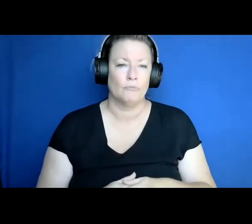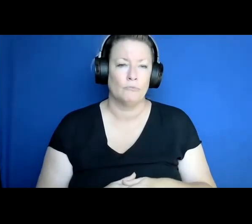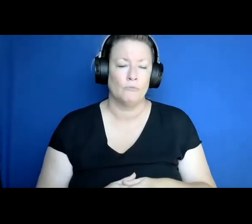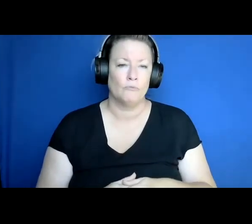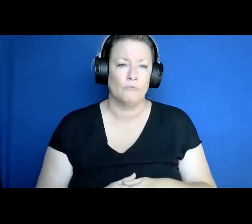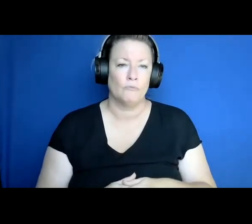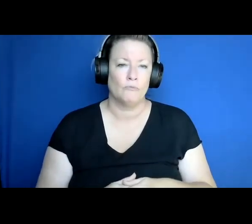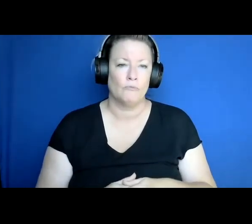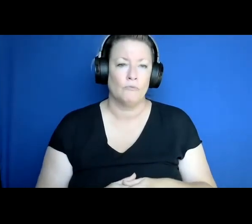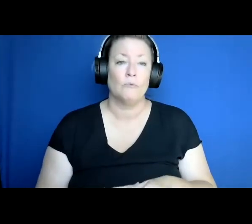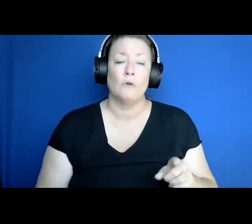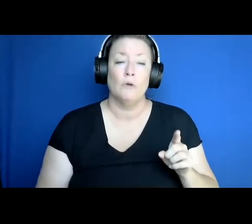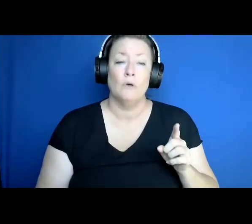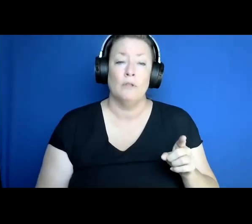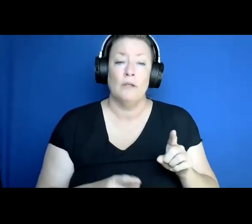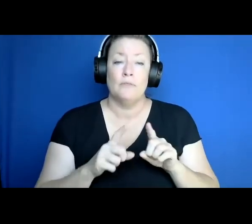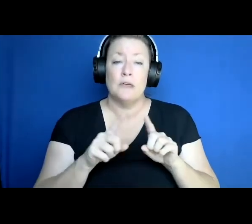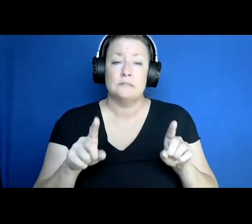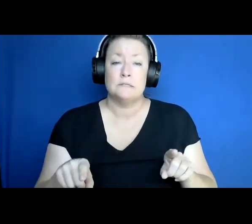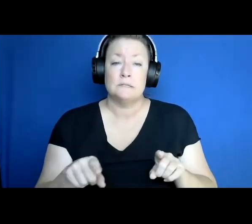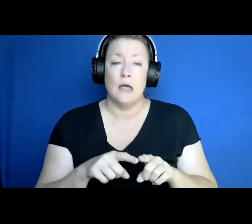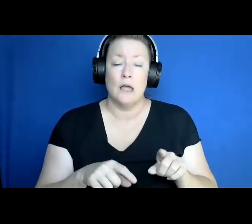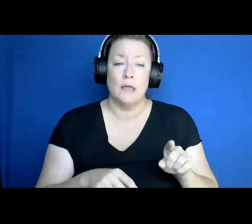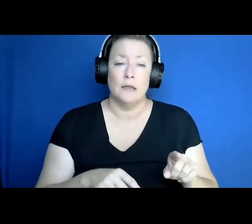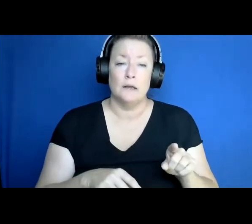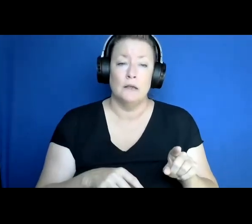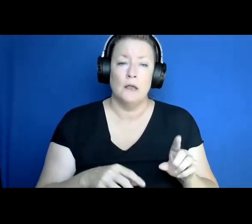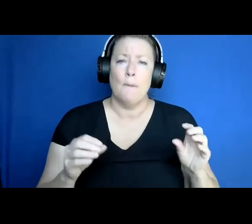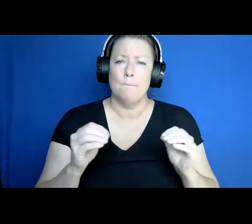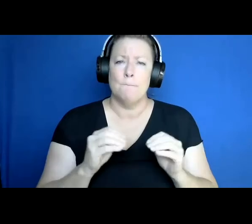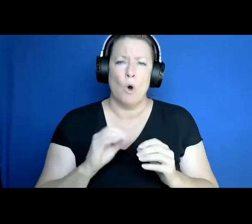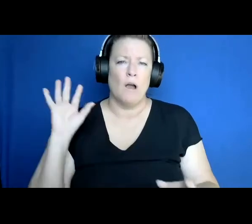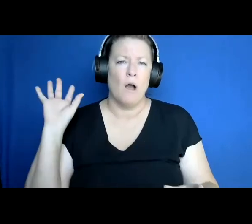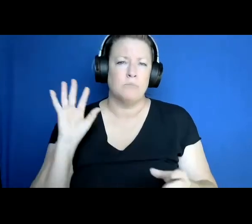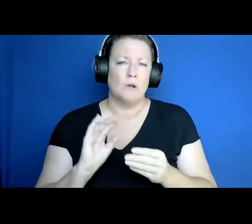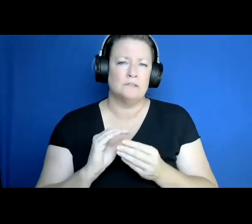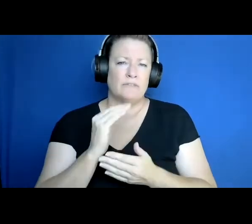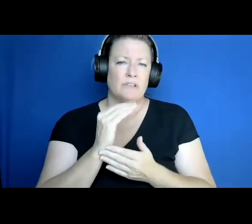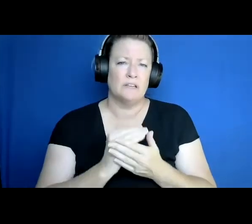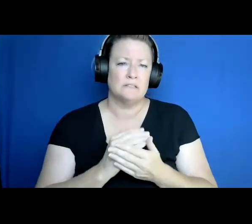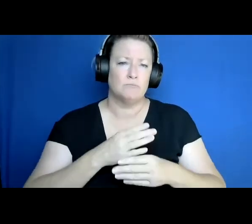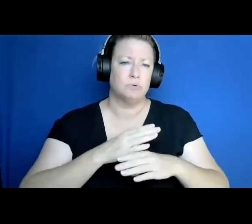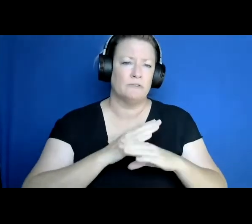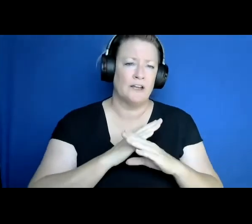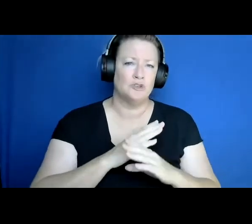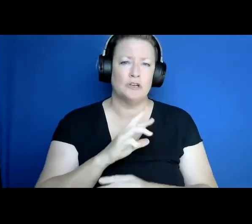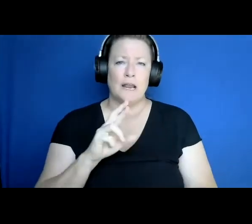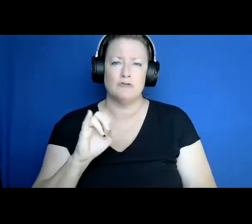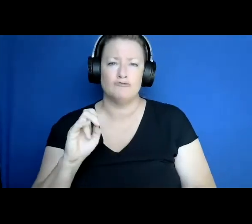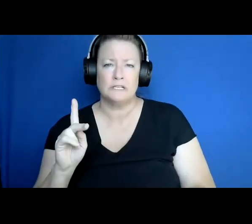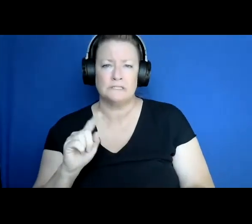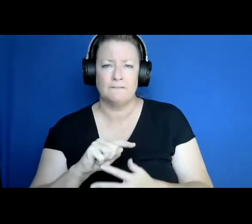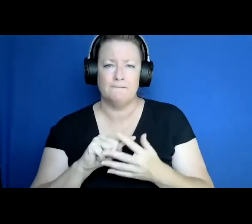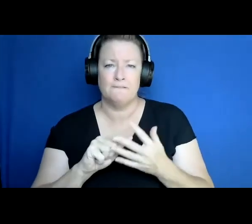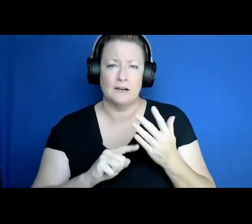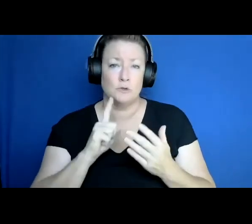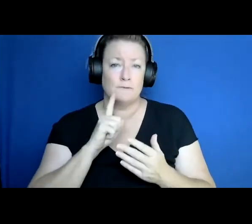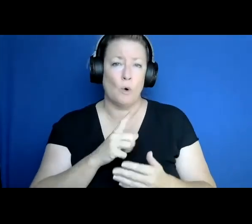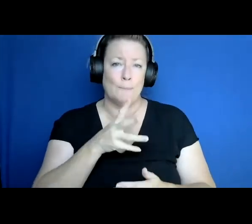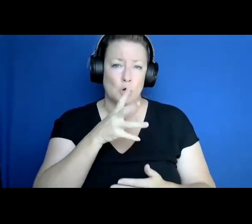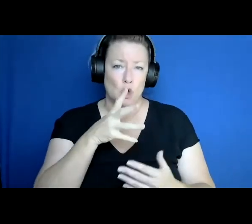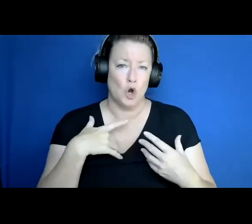So this slide is a more comprehensive list of the prevention and risk factors for the maternal health